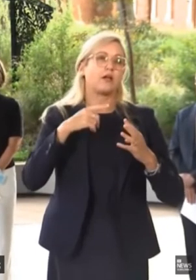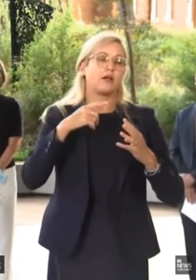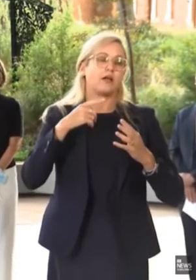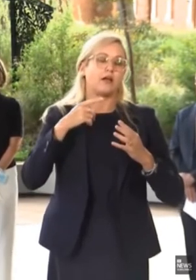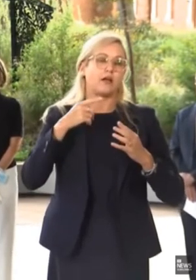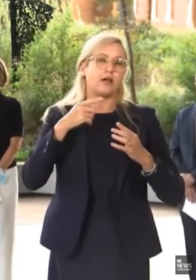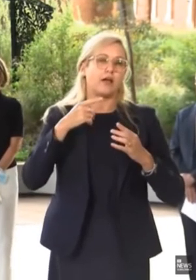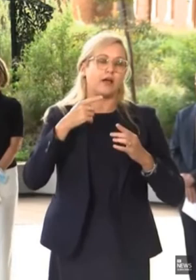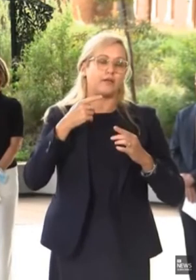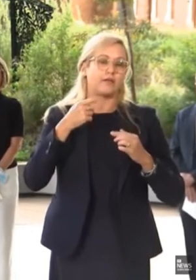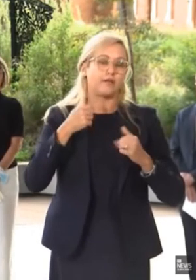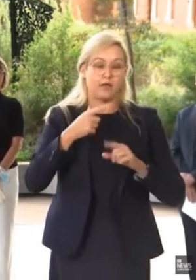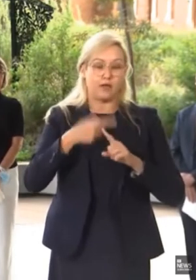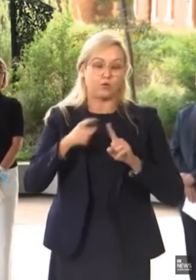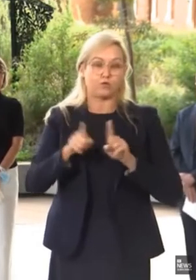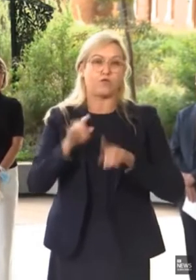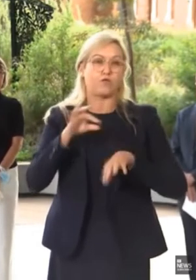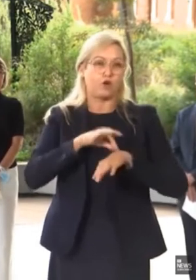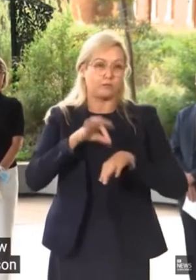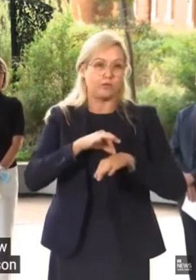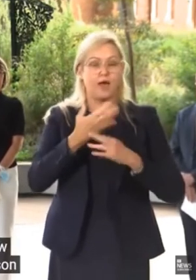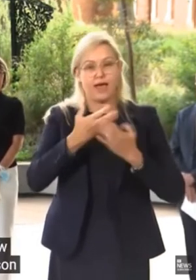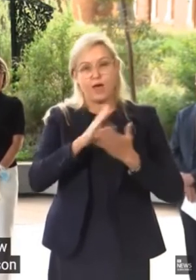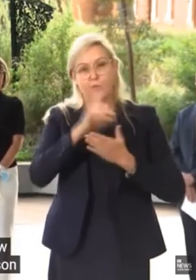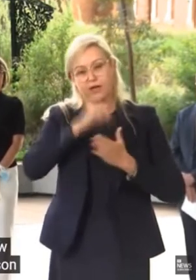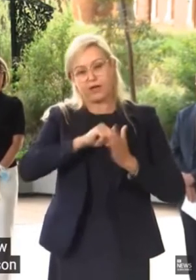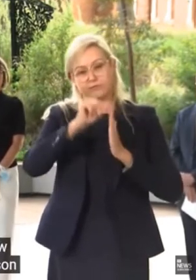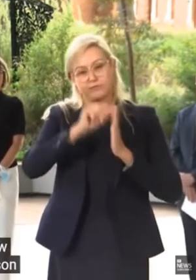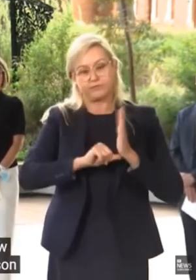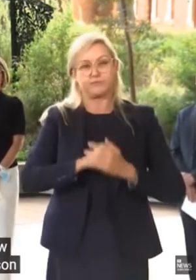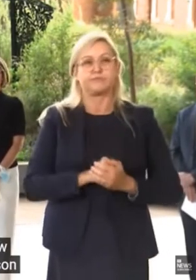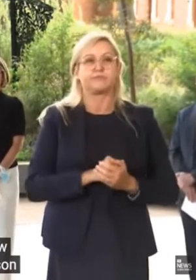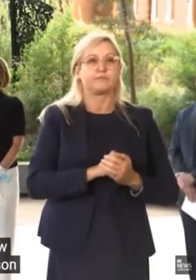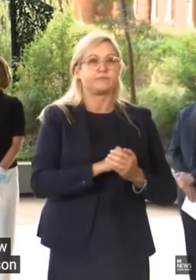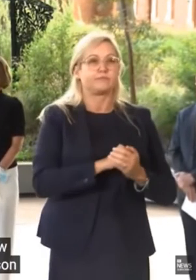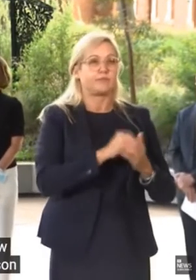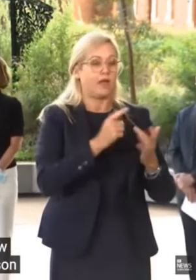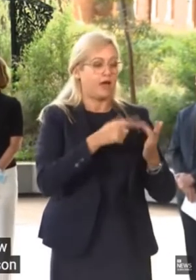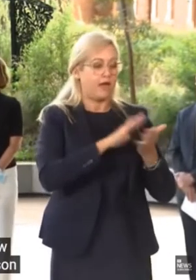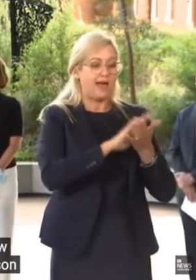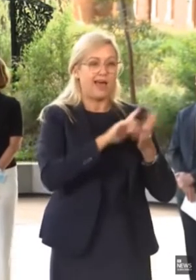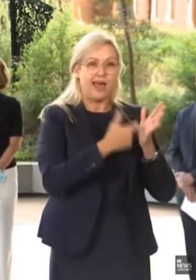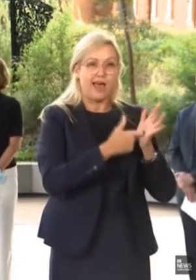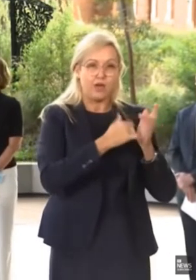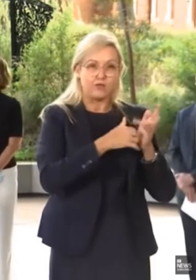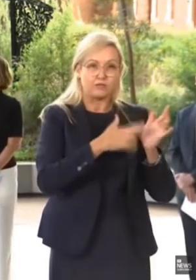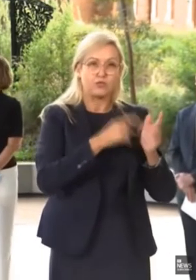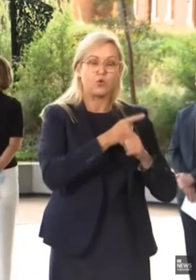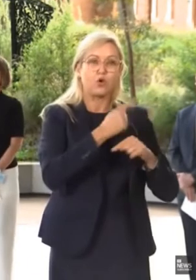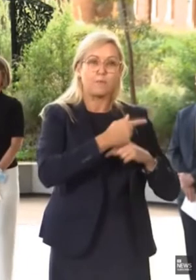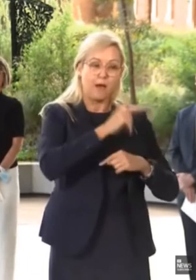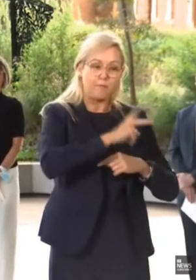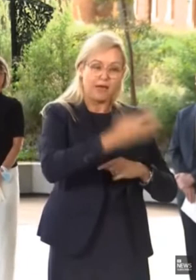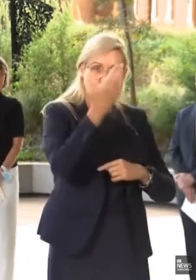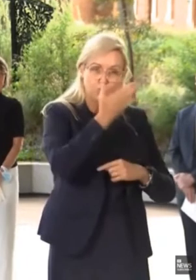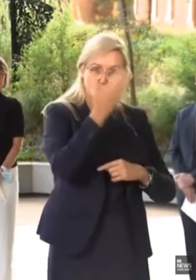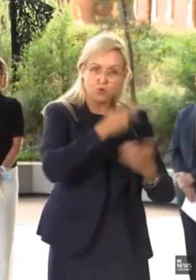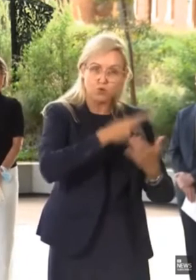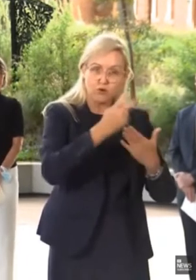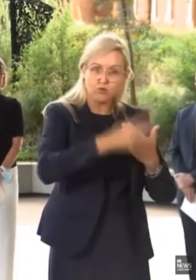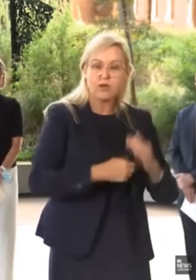Wales. Georgina Harrisson will then provide further updates in relation to the progress of the back-to-school plans, which I